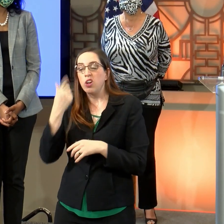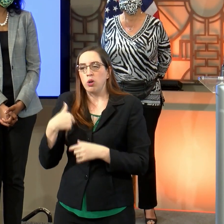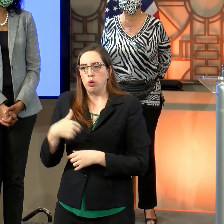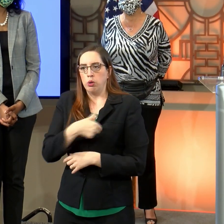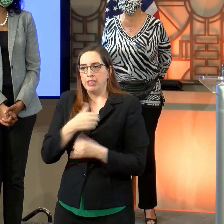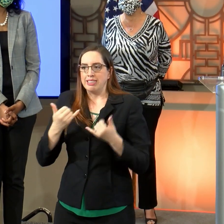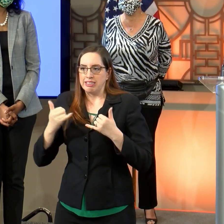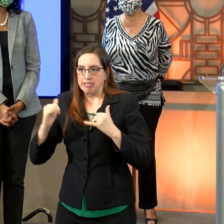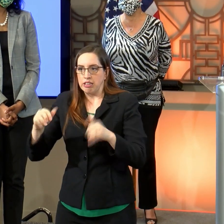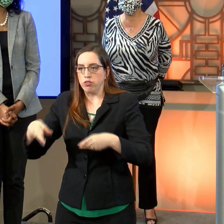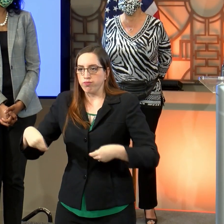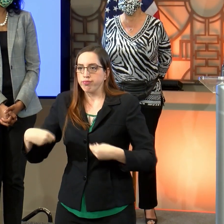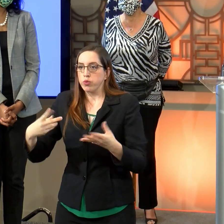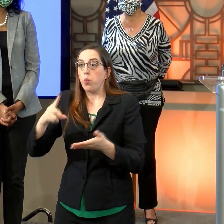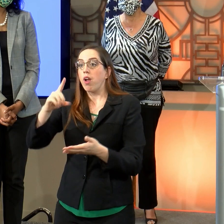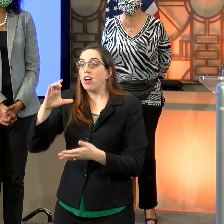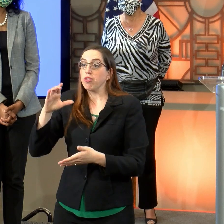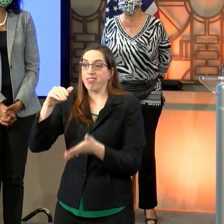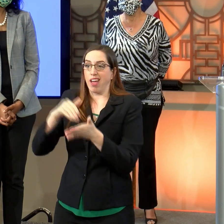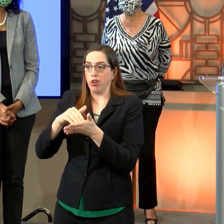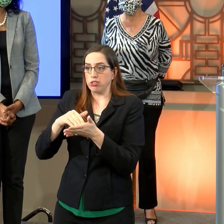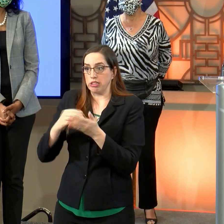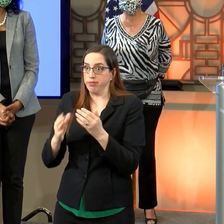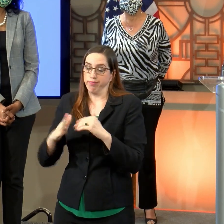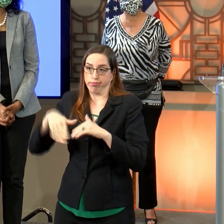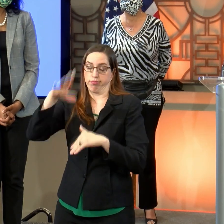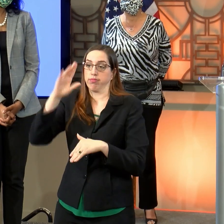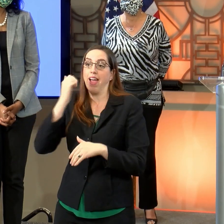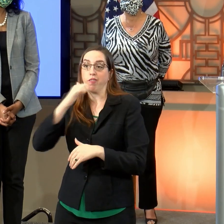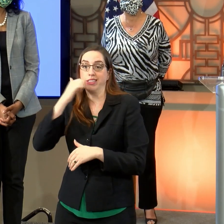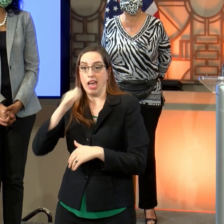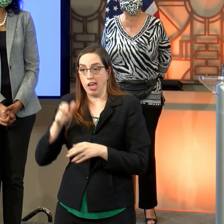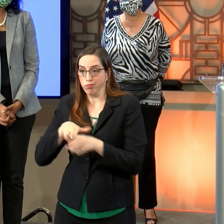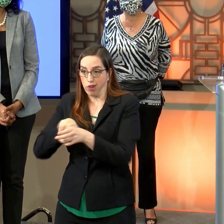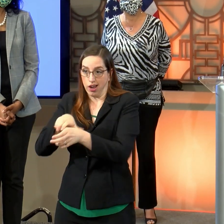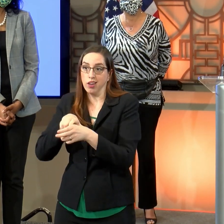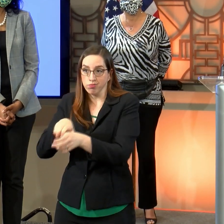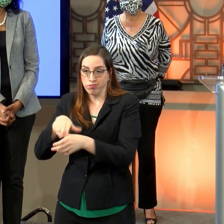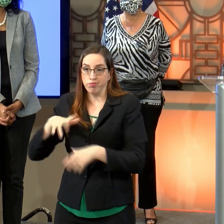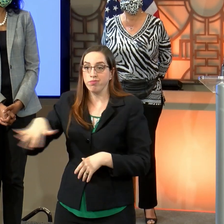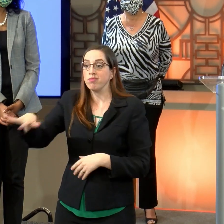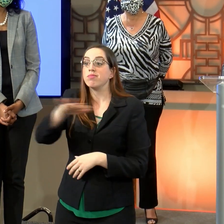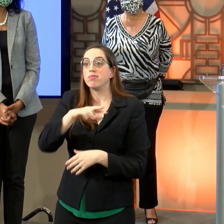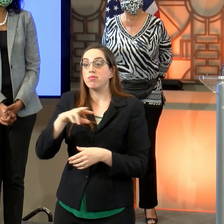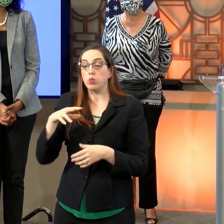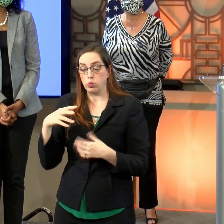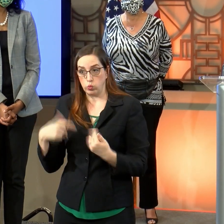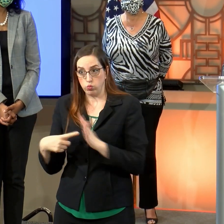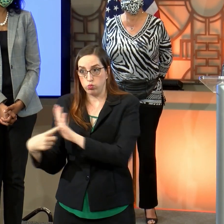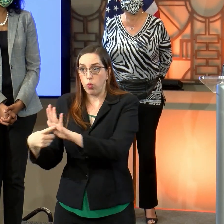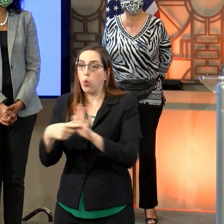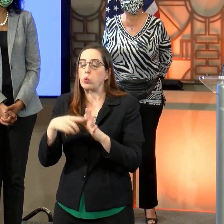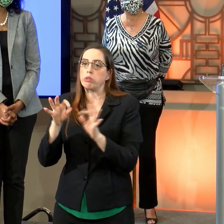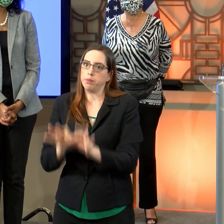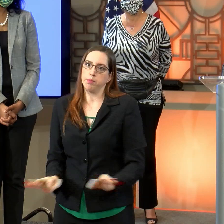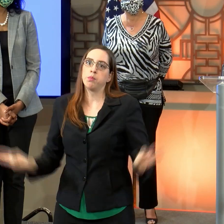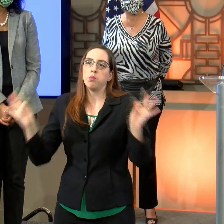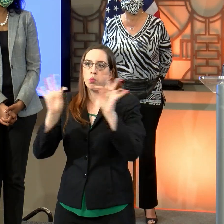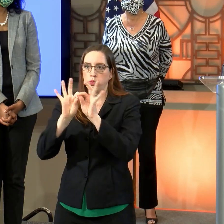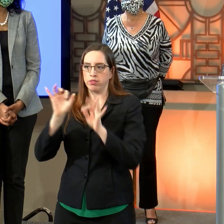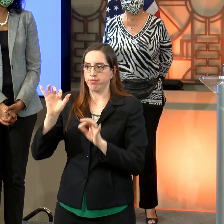giving 100,000, more than that, rides a day, which shows you how critical these services